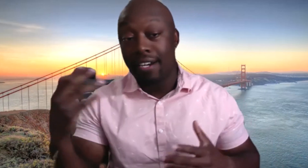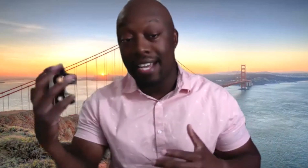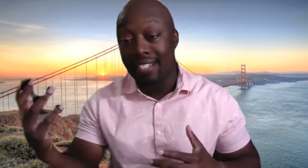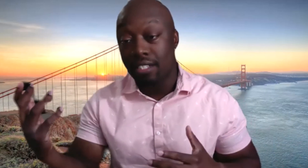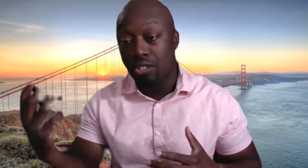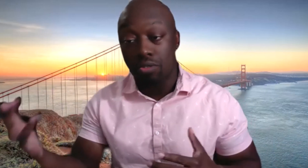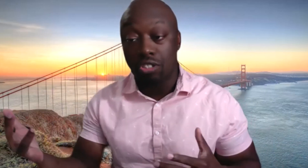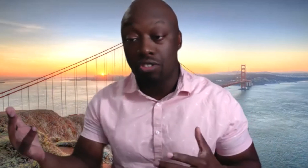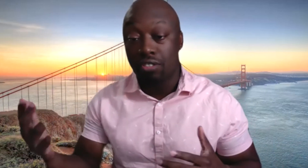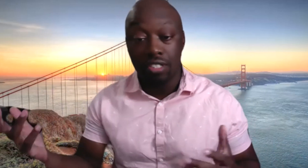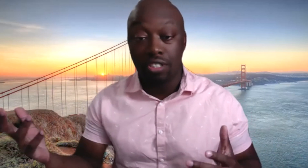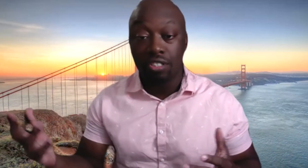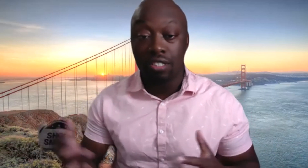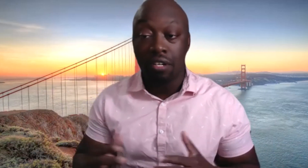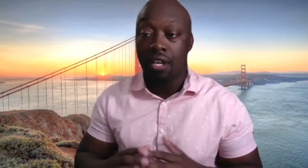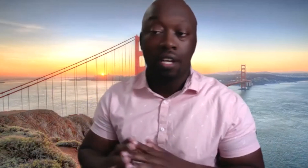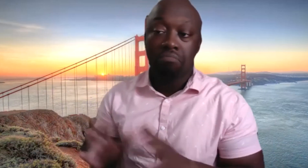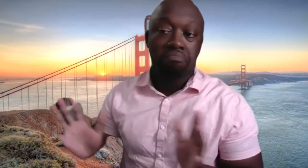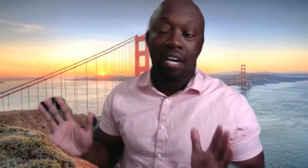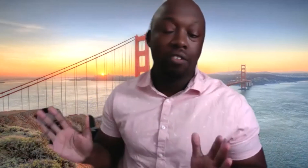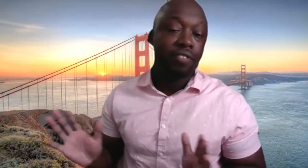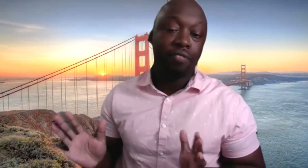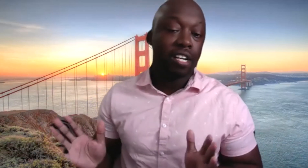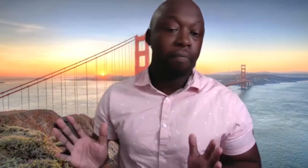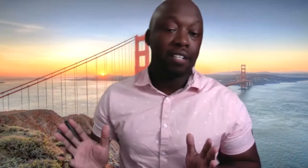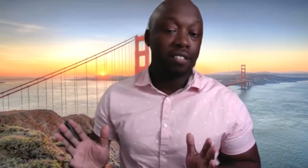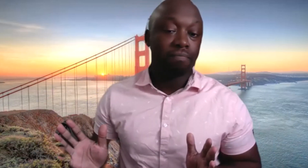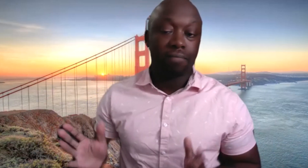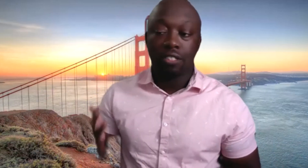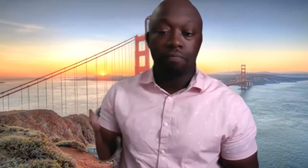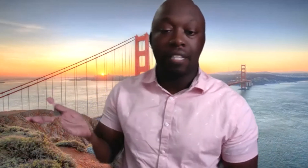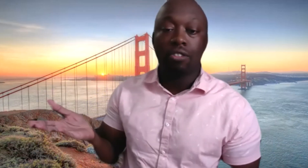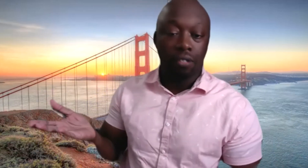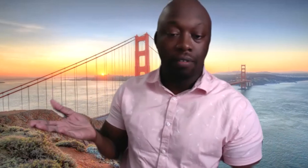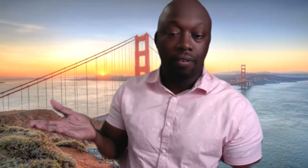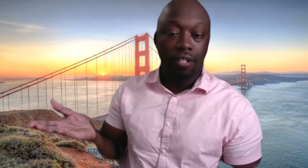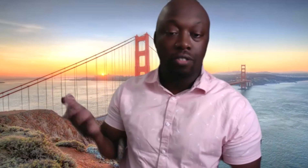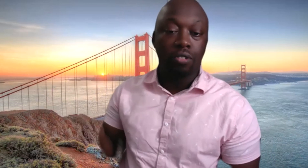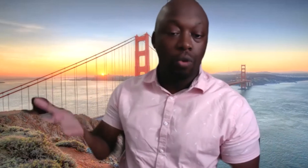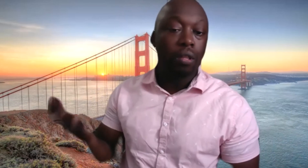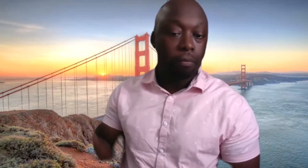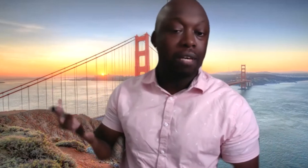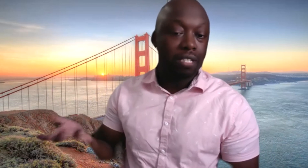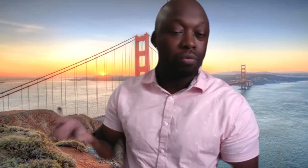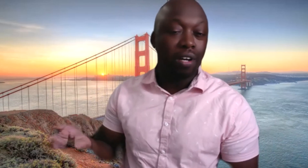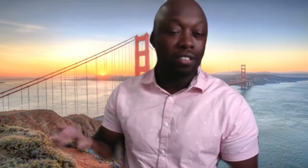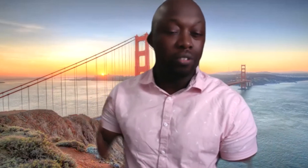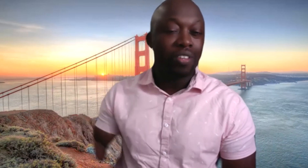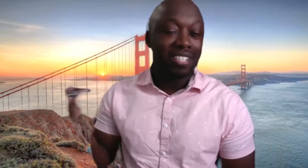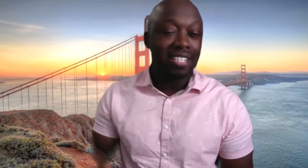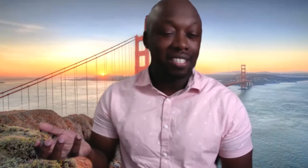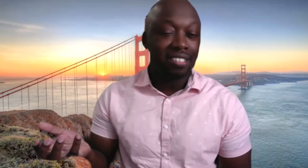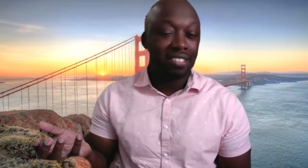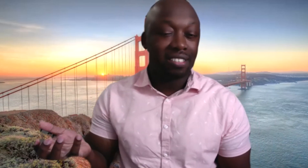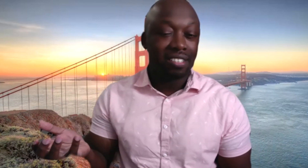a parent has 2 children, 3 children, I don't even recommend it. You've been through it before. You know what the babies want. You know